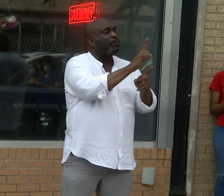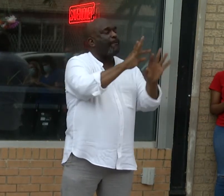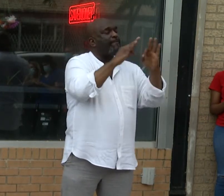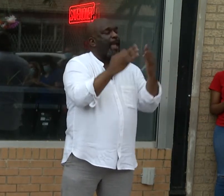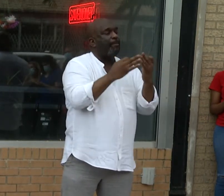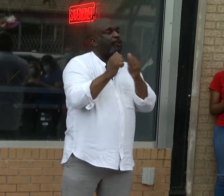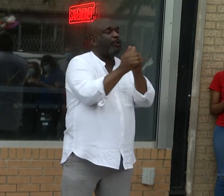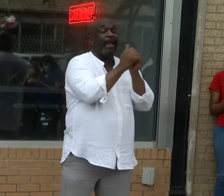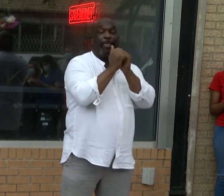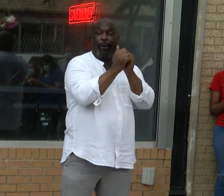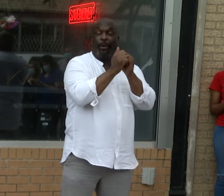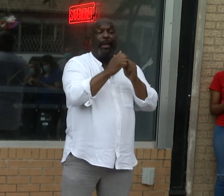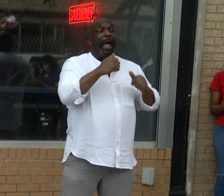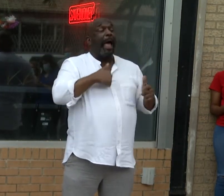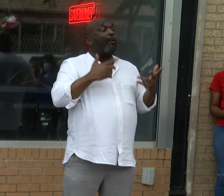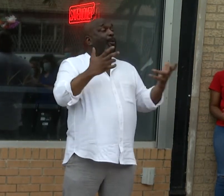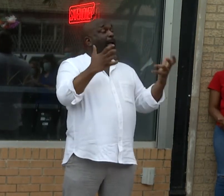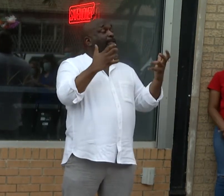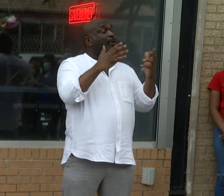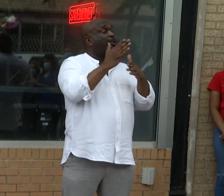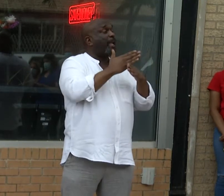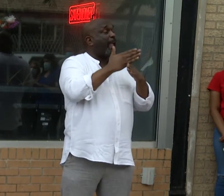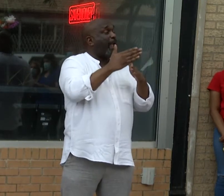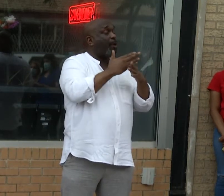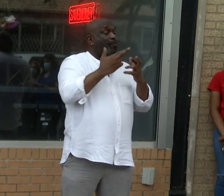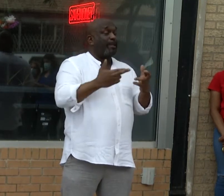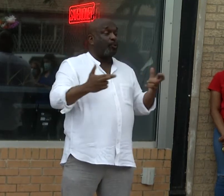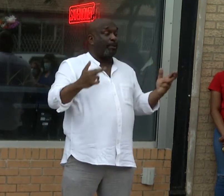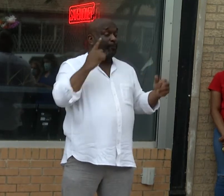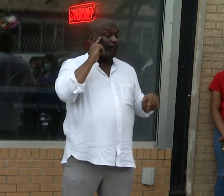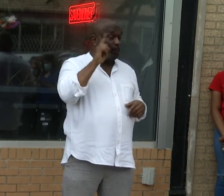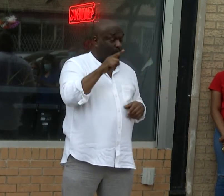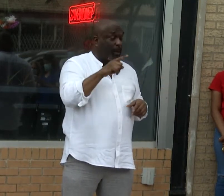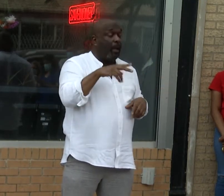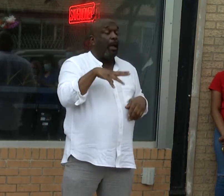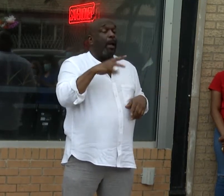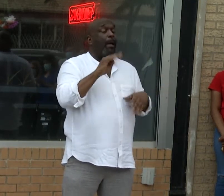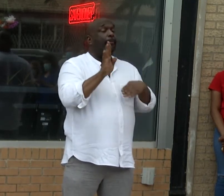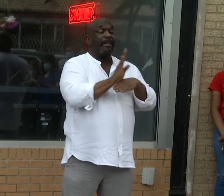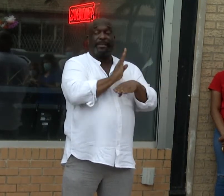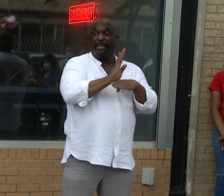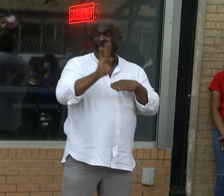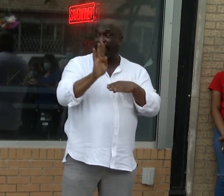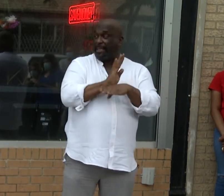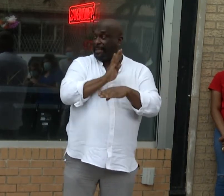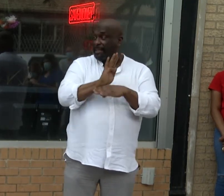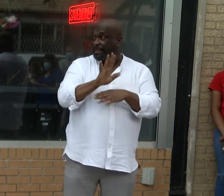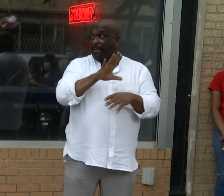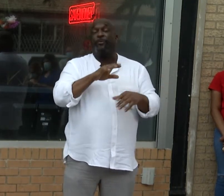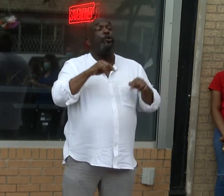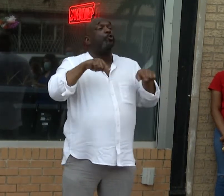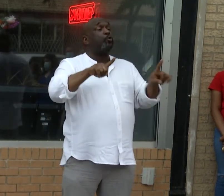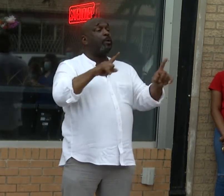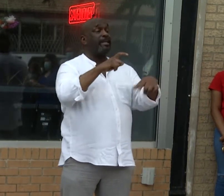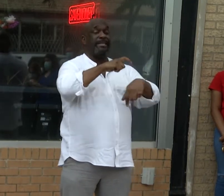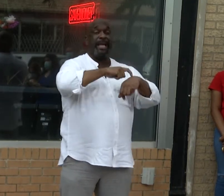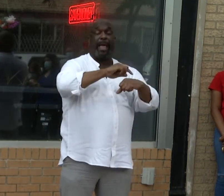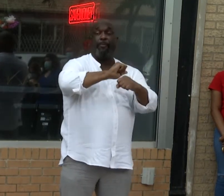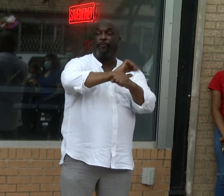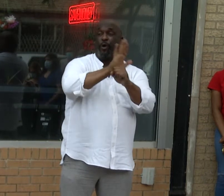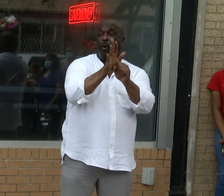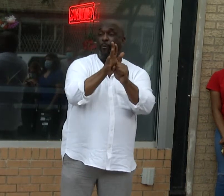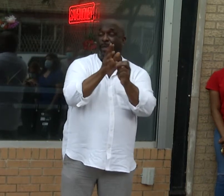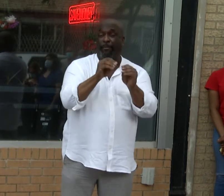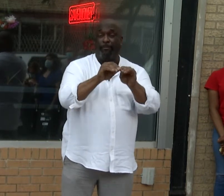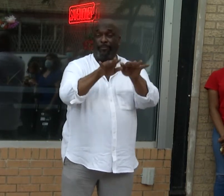together. I just wanna share some resources for businesses in this time of COVID, and